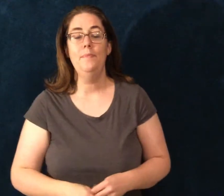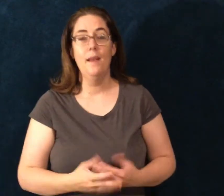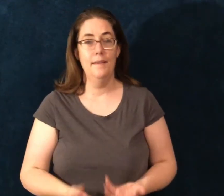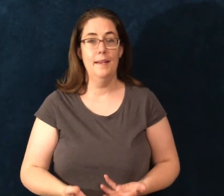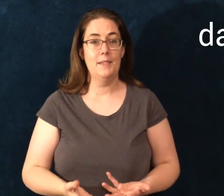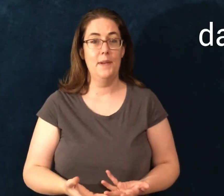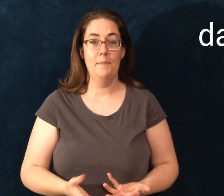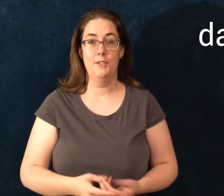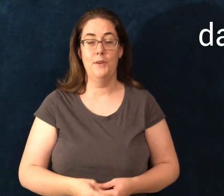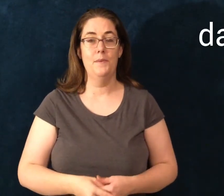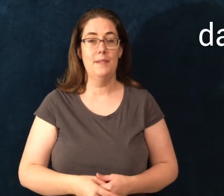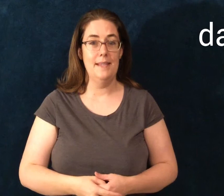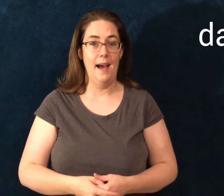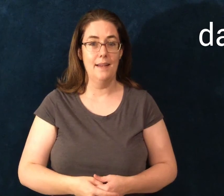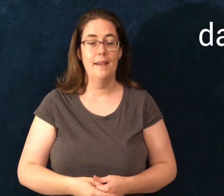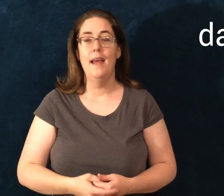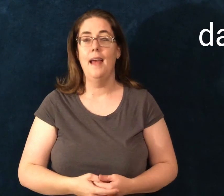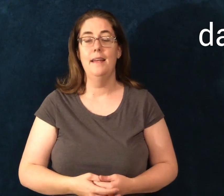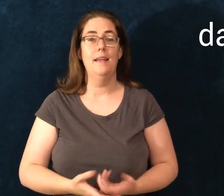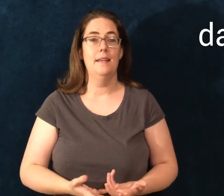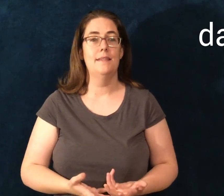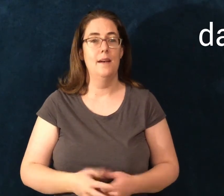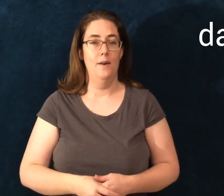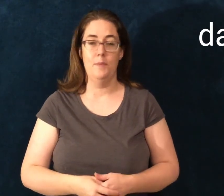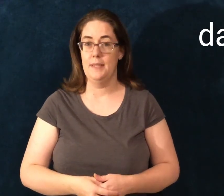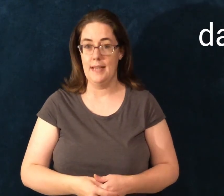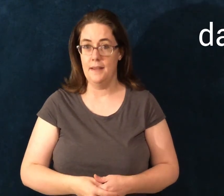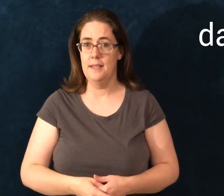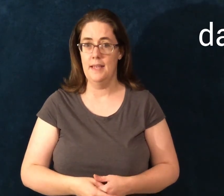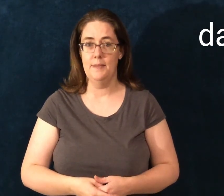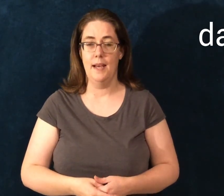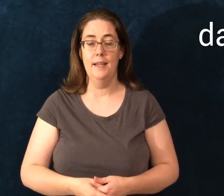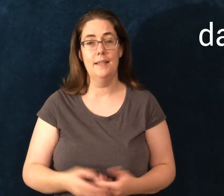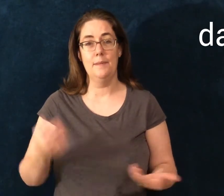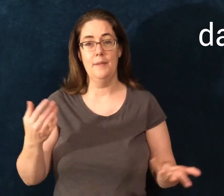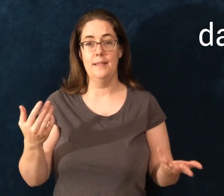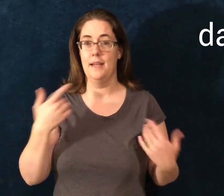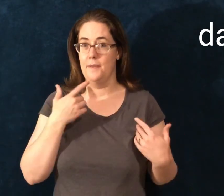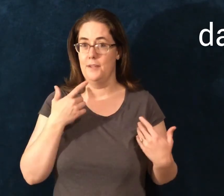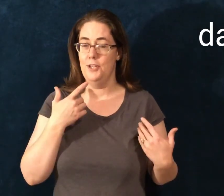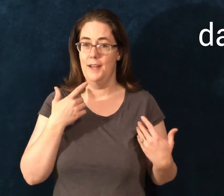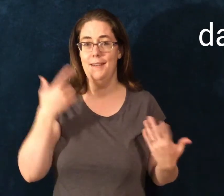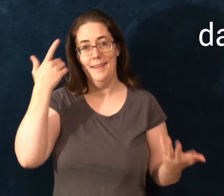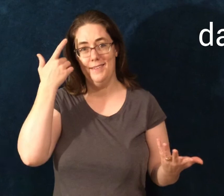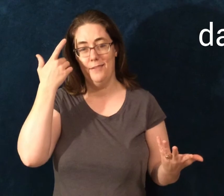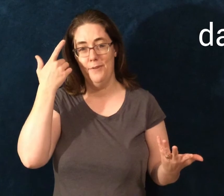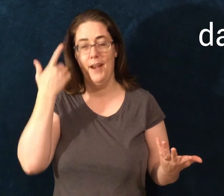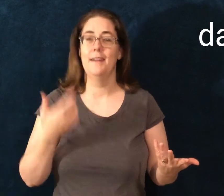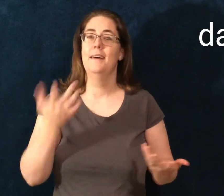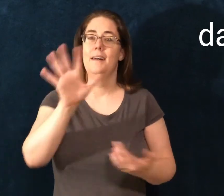The next one I'm going to show you is dad, and it is almost exactly the same sign, except instead of on the chin, it's on the forehead. So